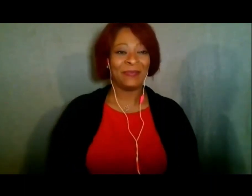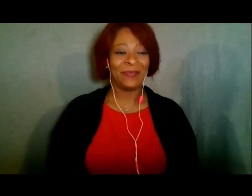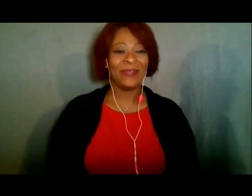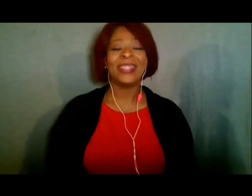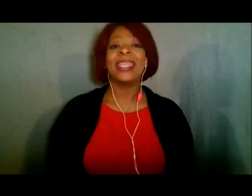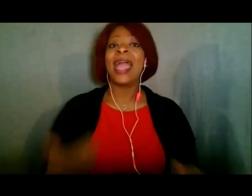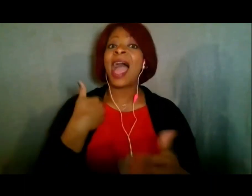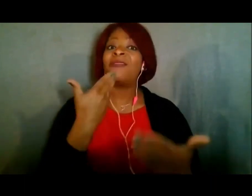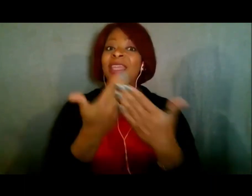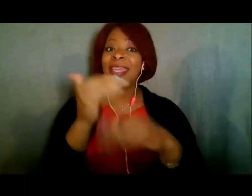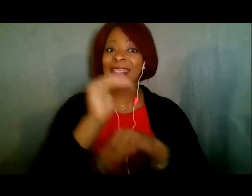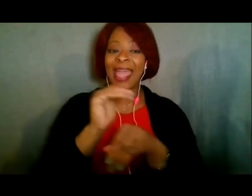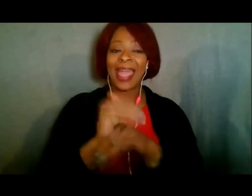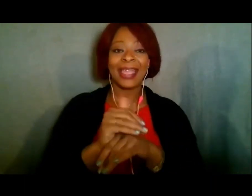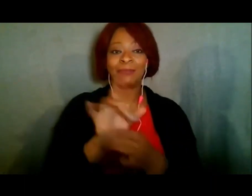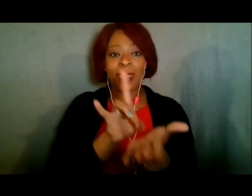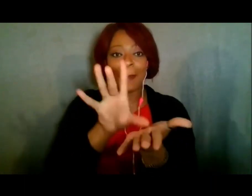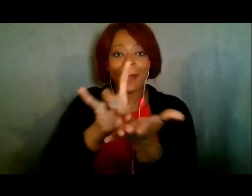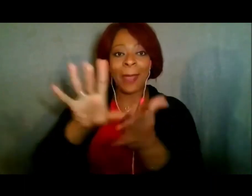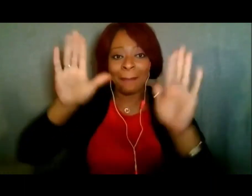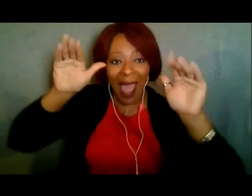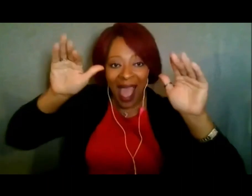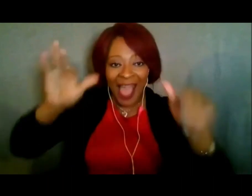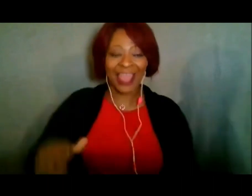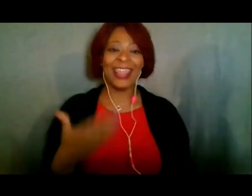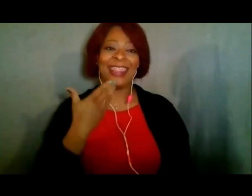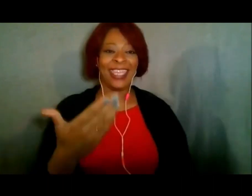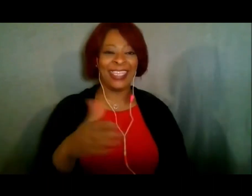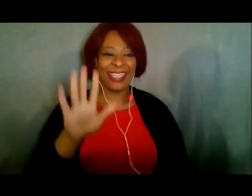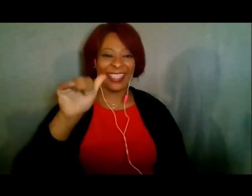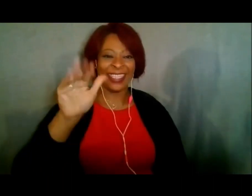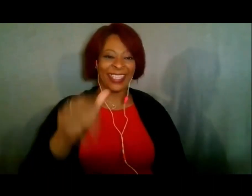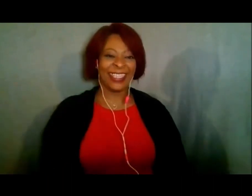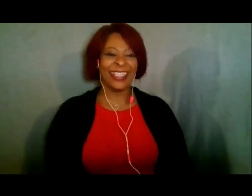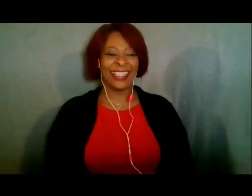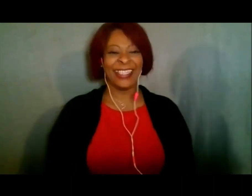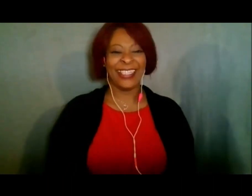Everybody have a good night. We're kicking you out now. Thank you. Thank you.